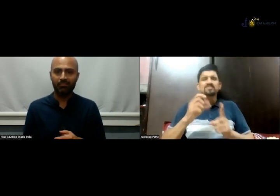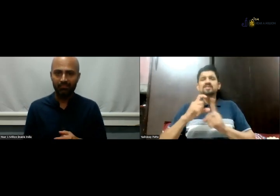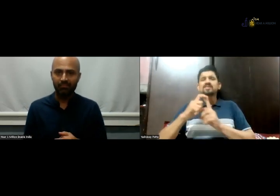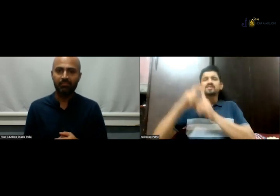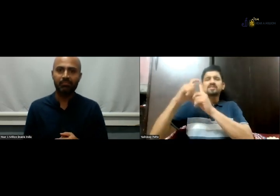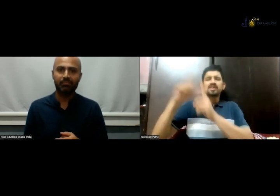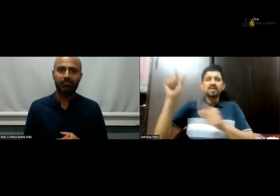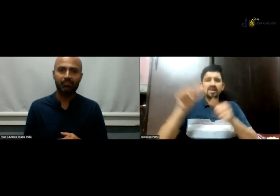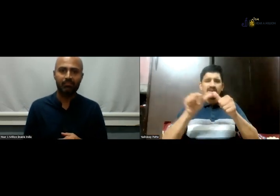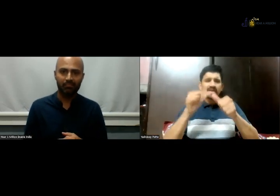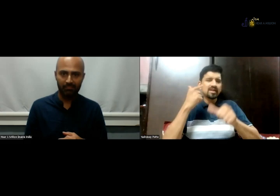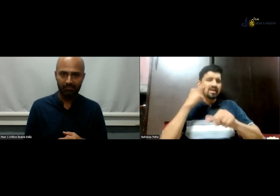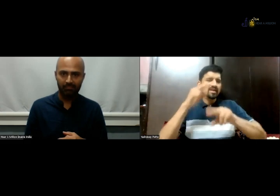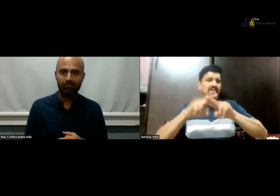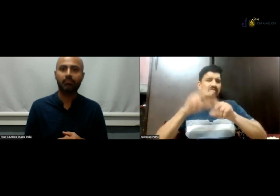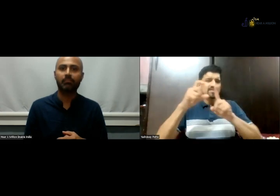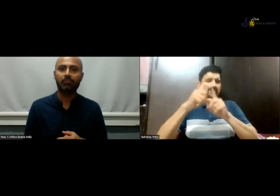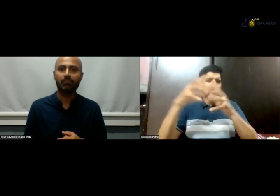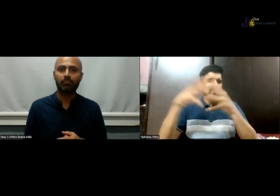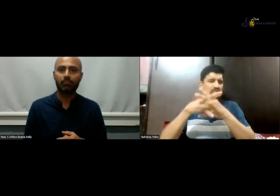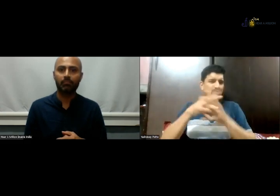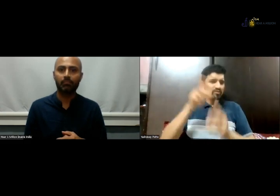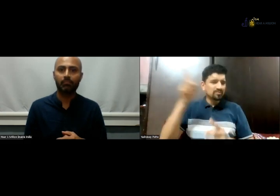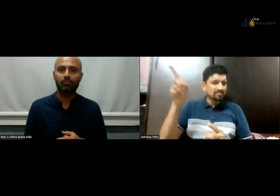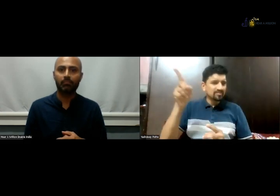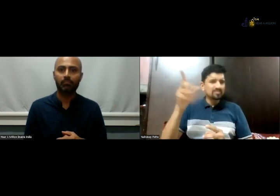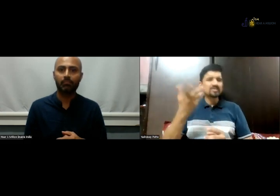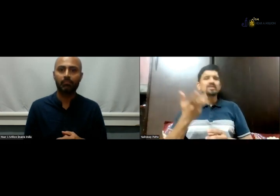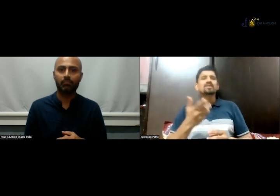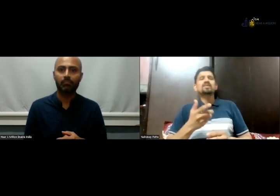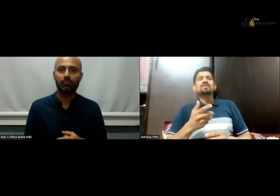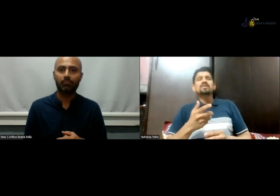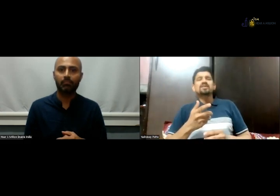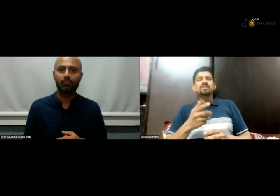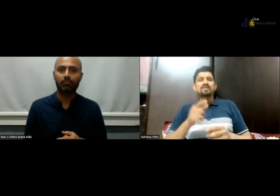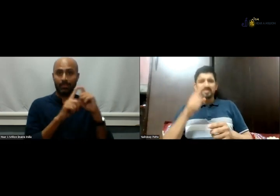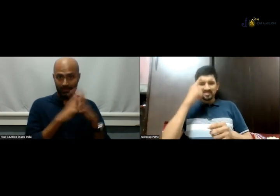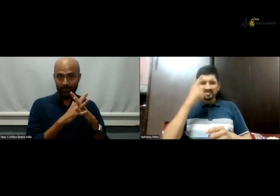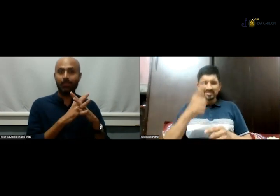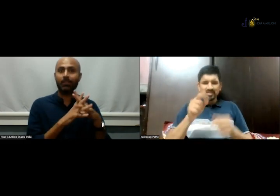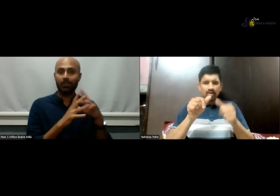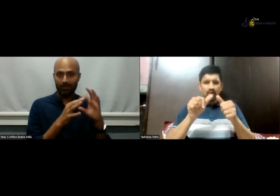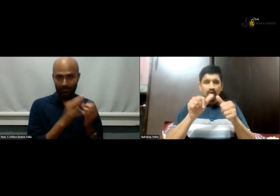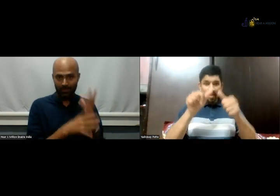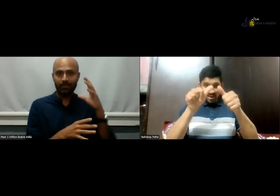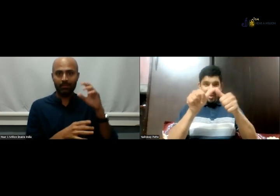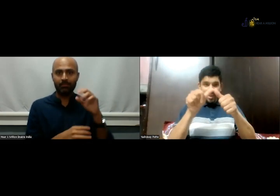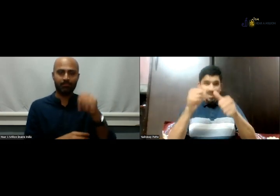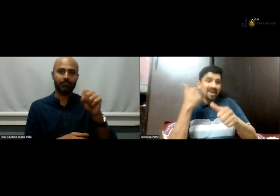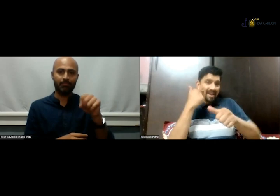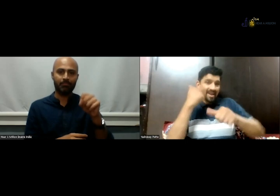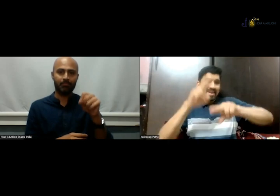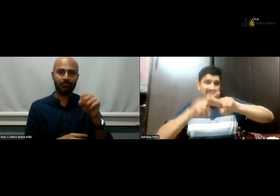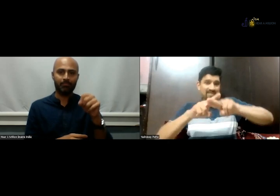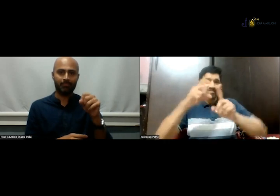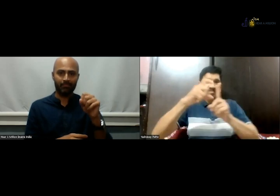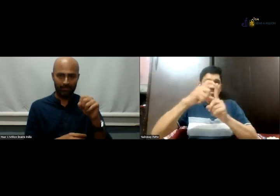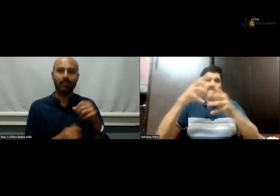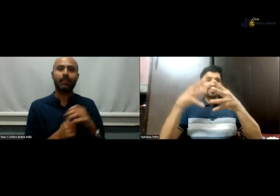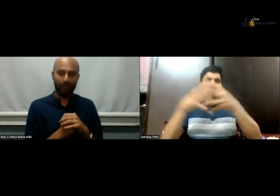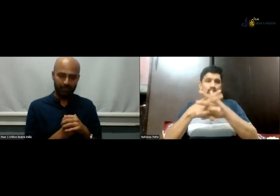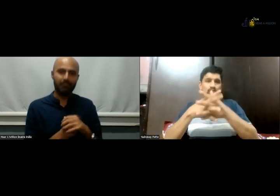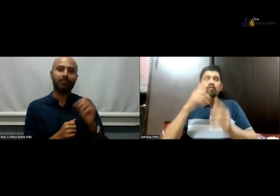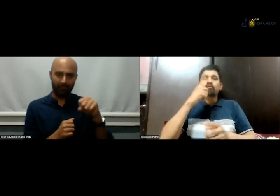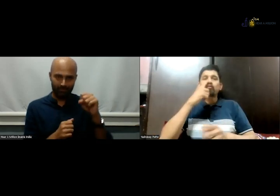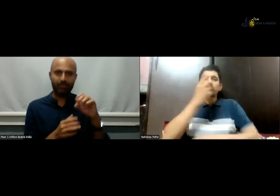working in women empowerment, and she was the president of AIFTW, All India Federation of the